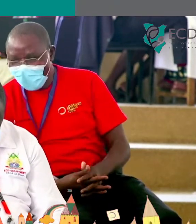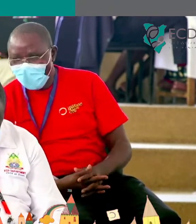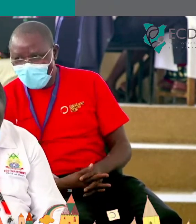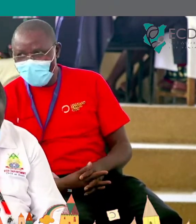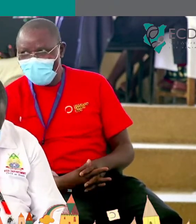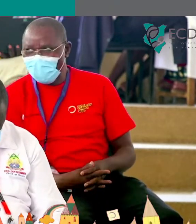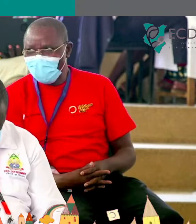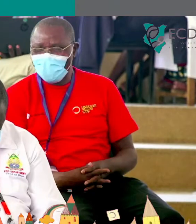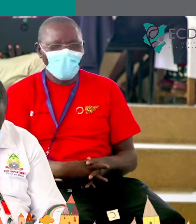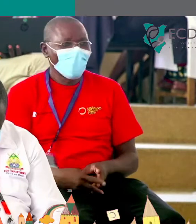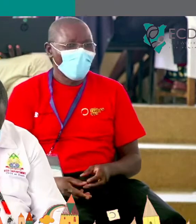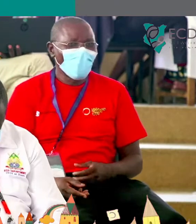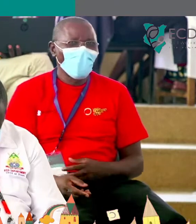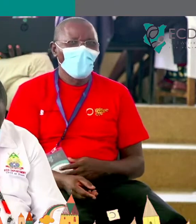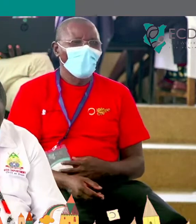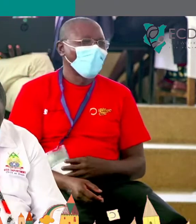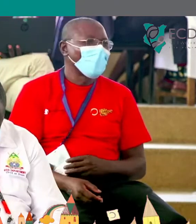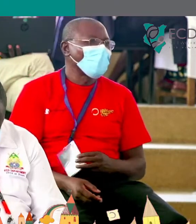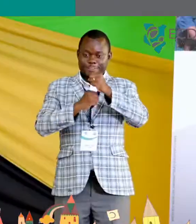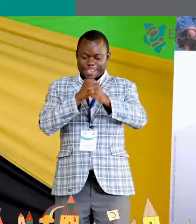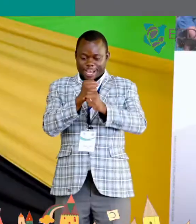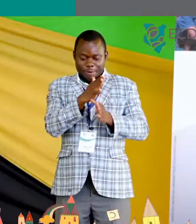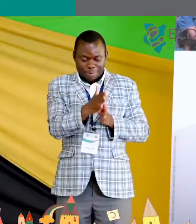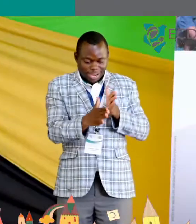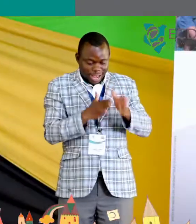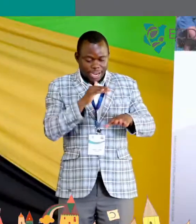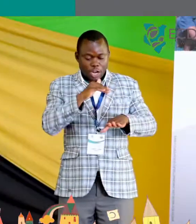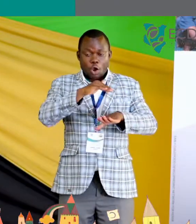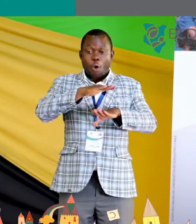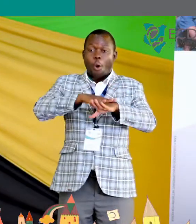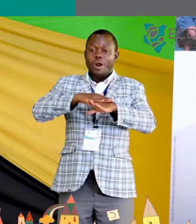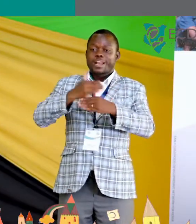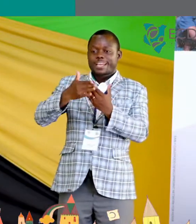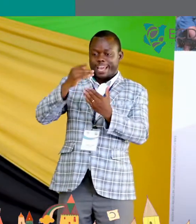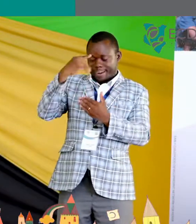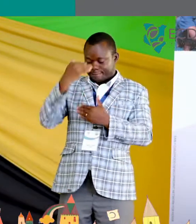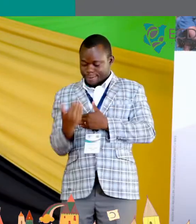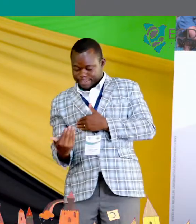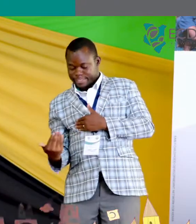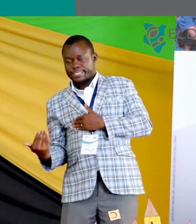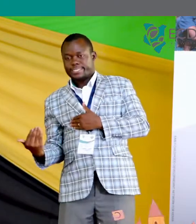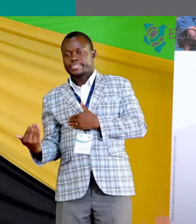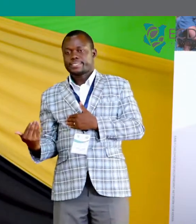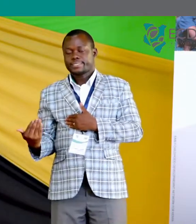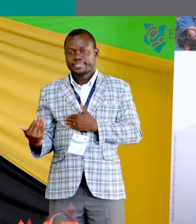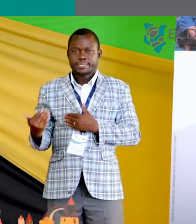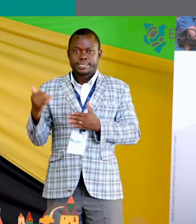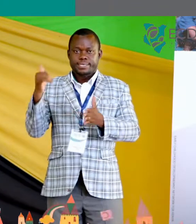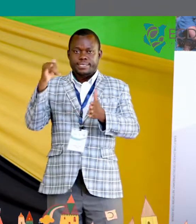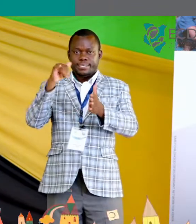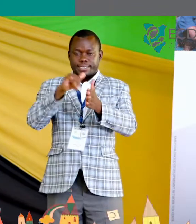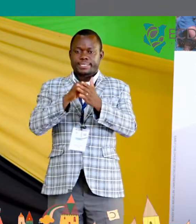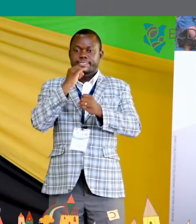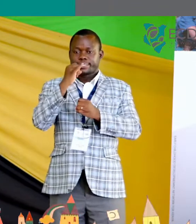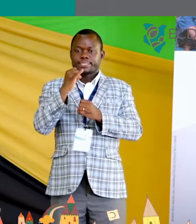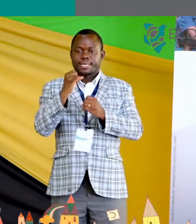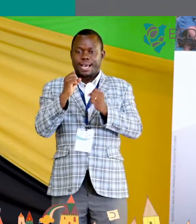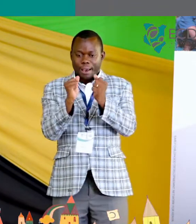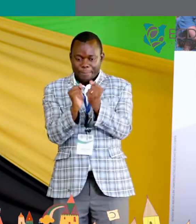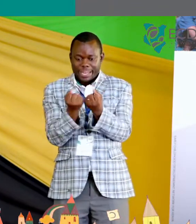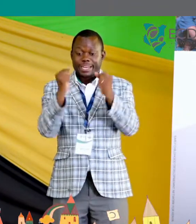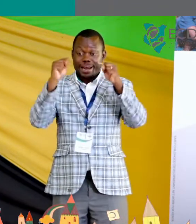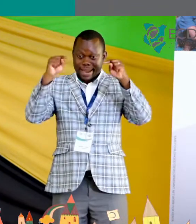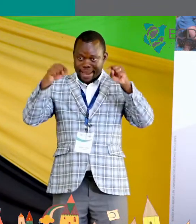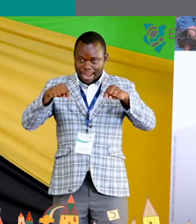have put in place a 5-year strategic plan on nurturing care for ECD. That is already happening, and